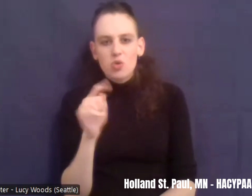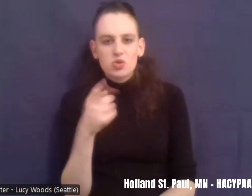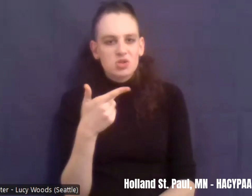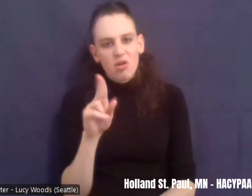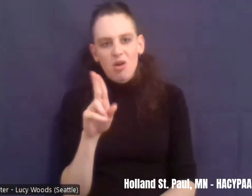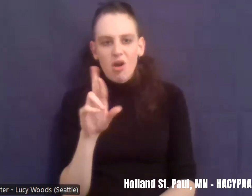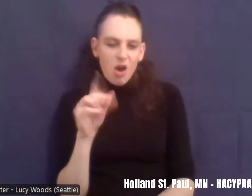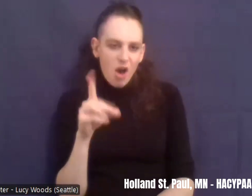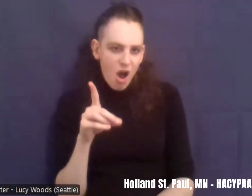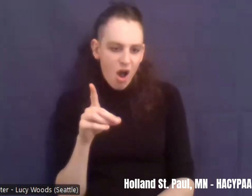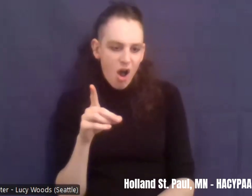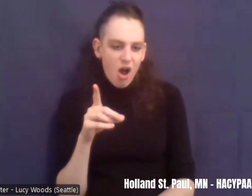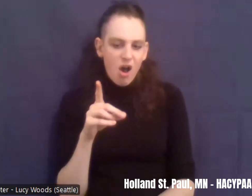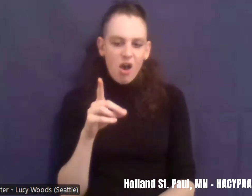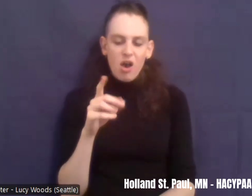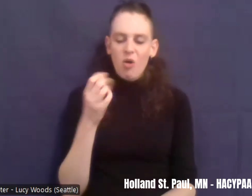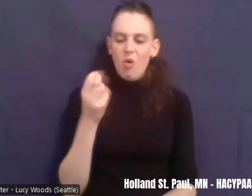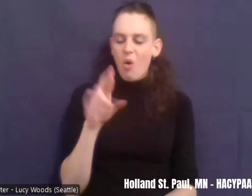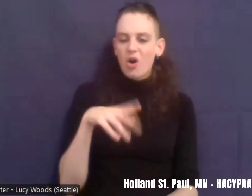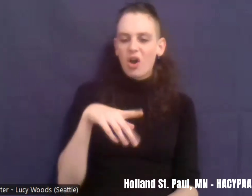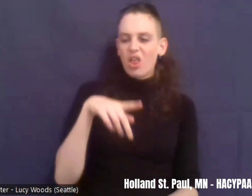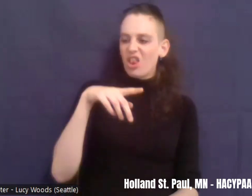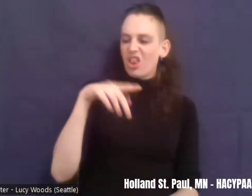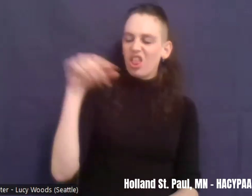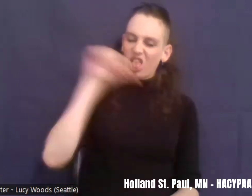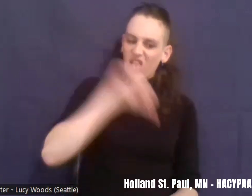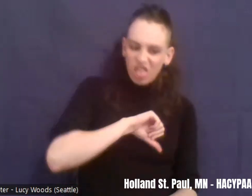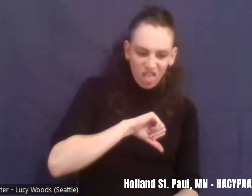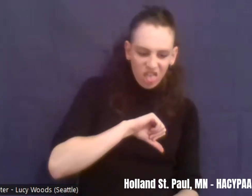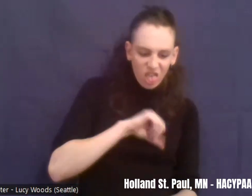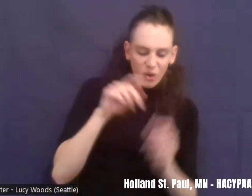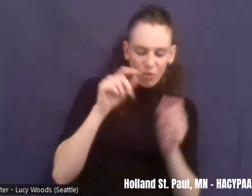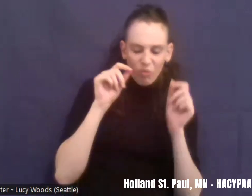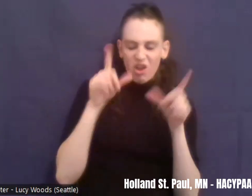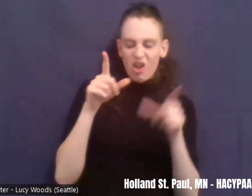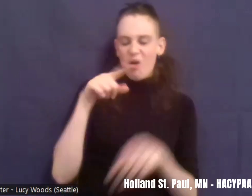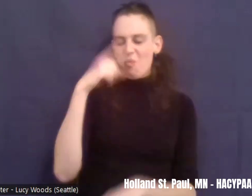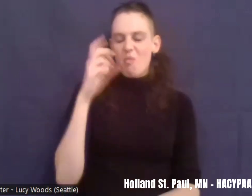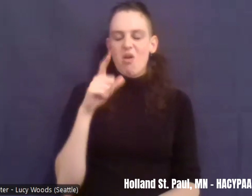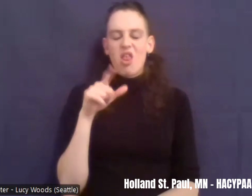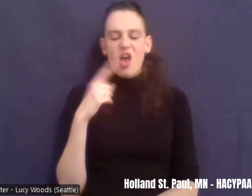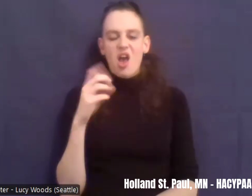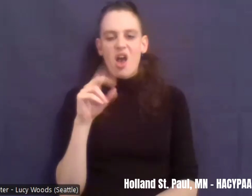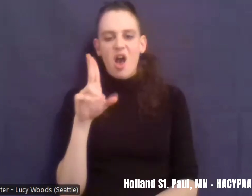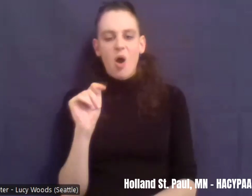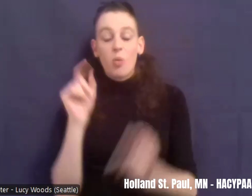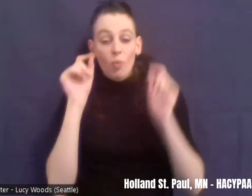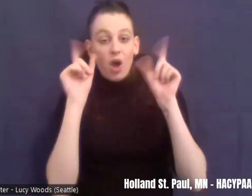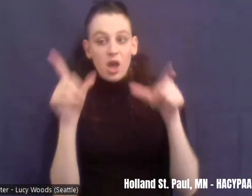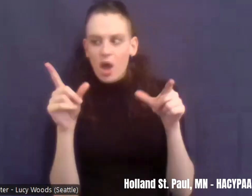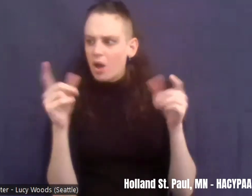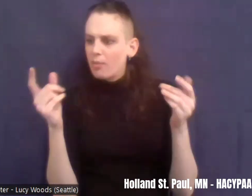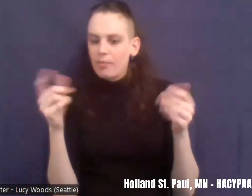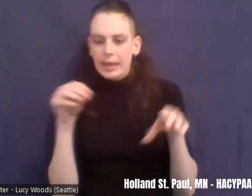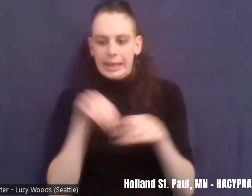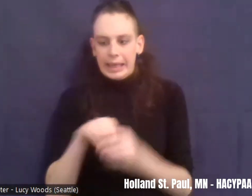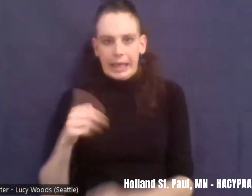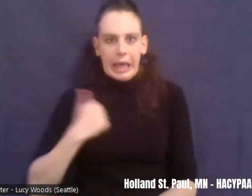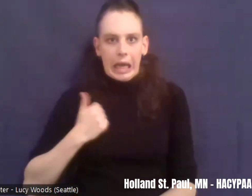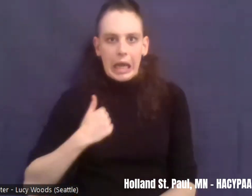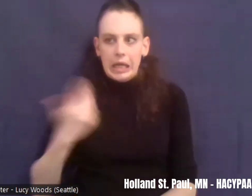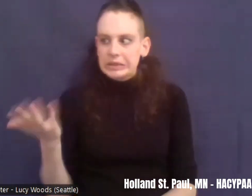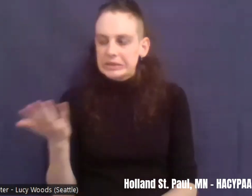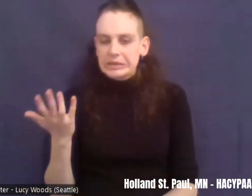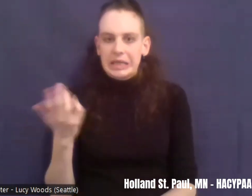to from a blackout in like a Tim Hortons and we're like, how did we get here? And I just thought that was normal. And then I moved to like the Midwest and people are